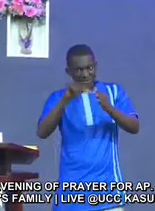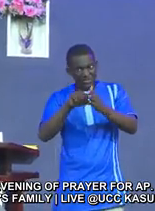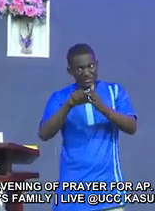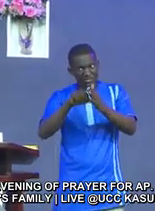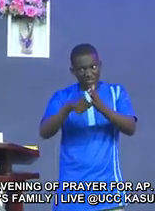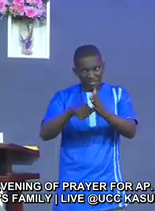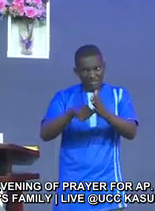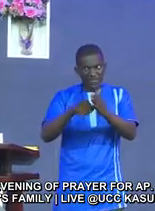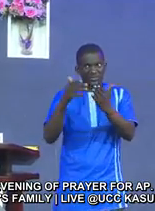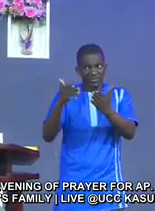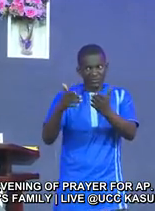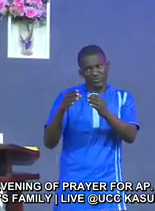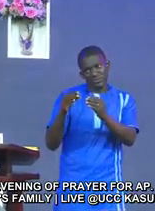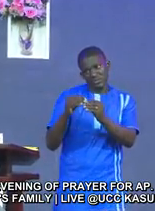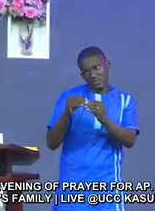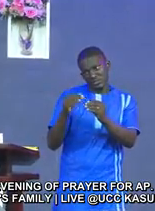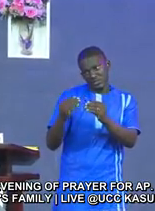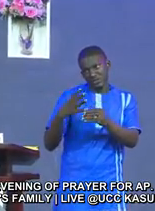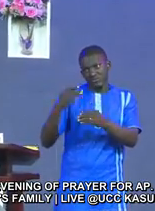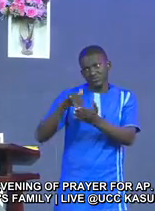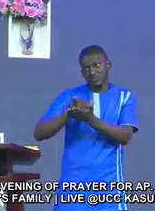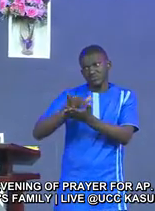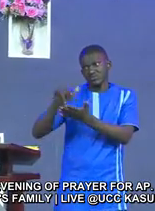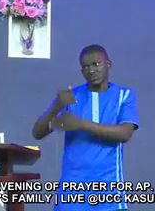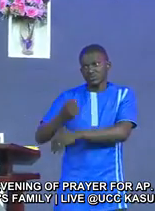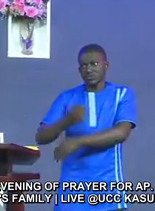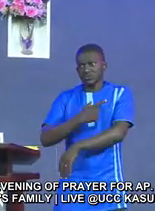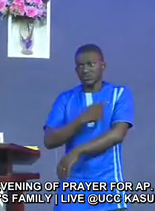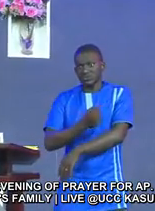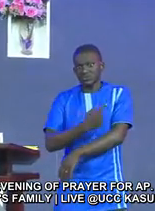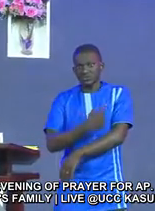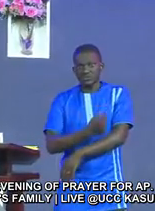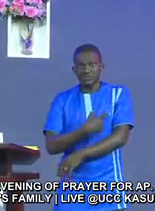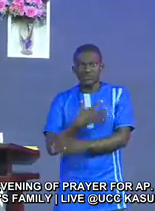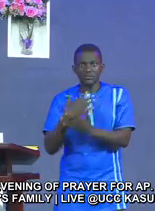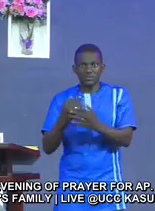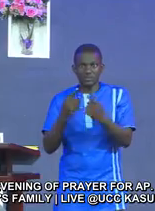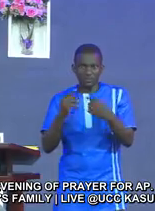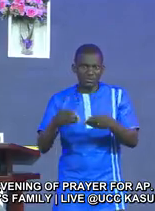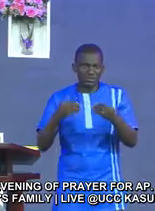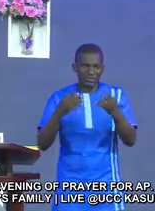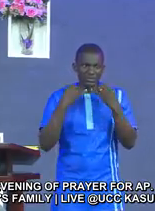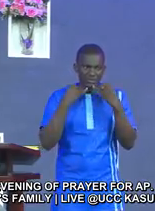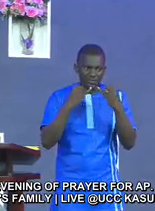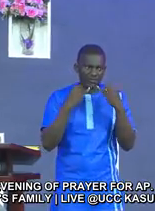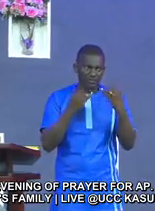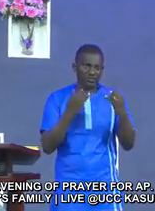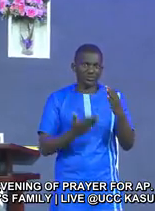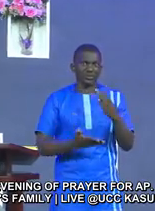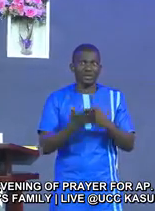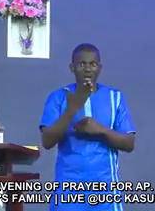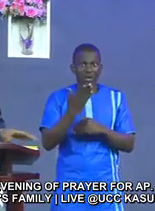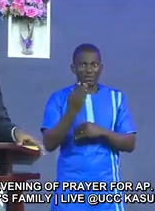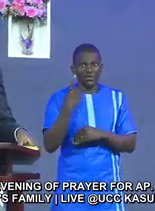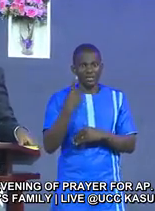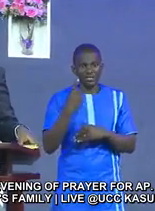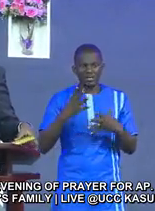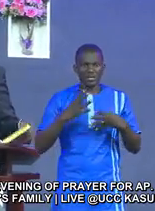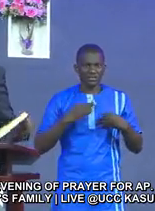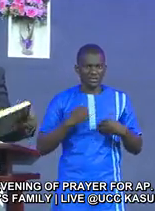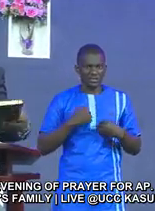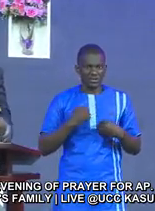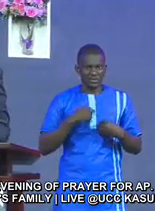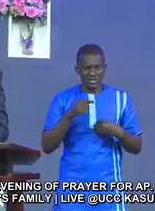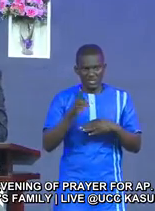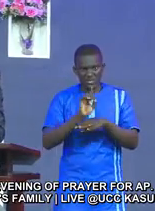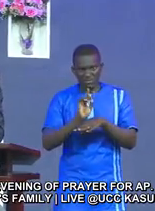want to appreciate the people that have been part of this giving. Tujja kuba tuwawa update eyo. We shall give you that update. Nsikirize mu